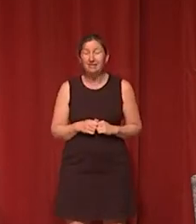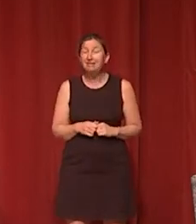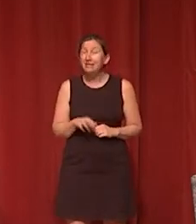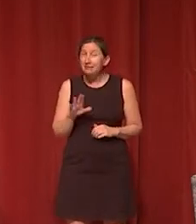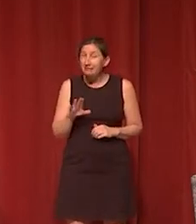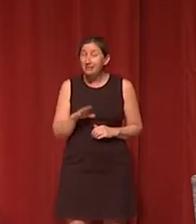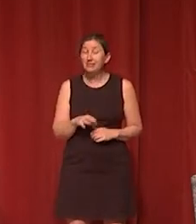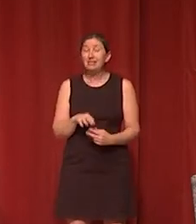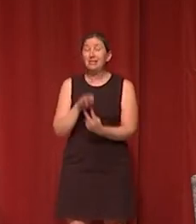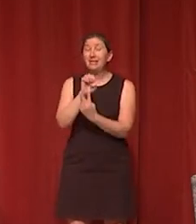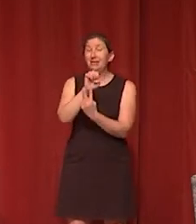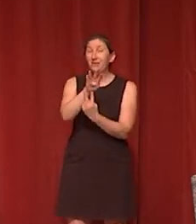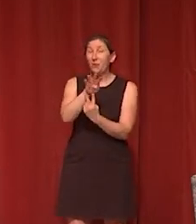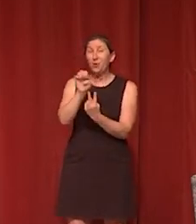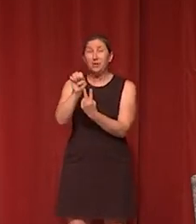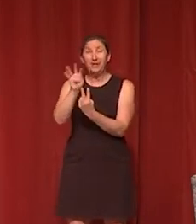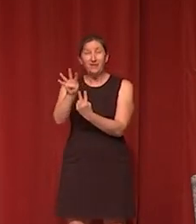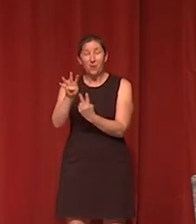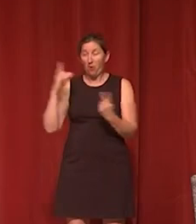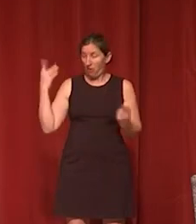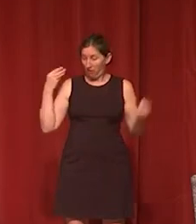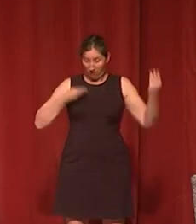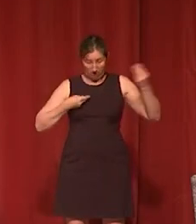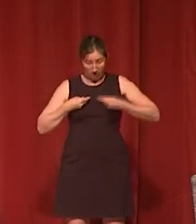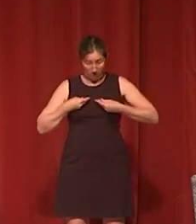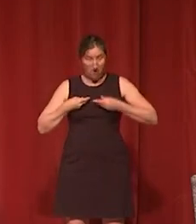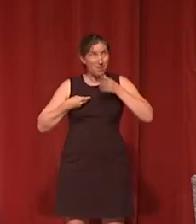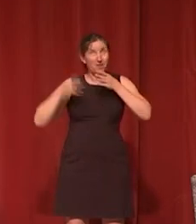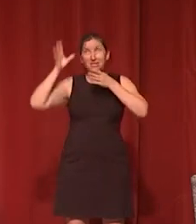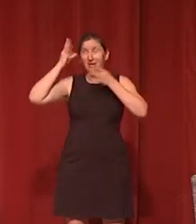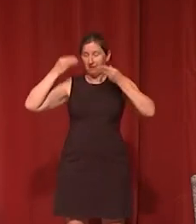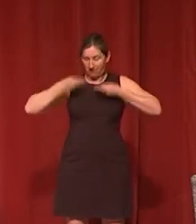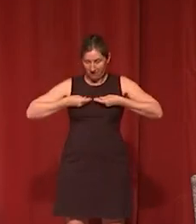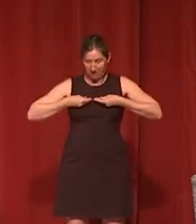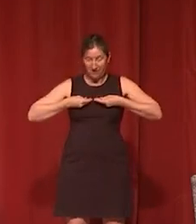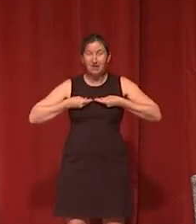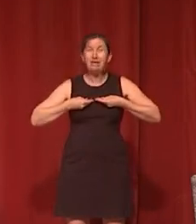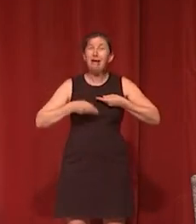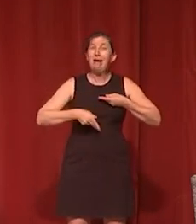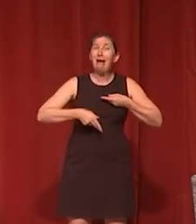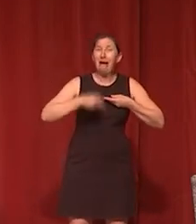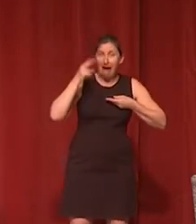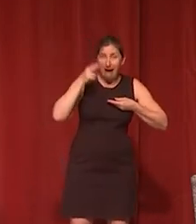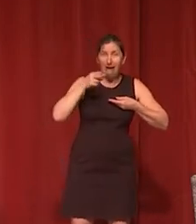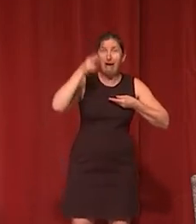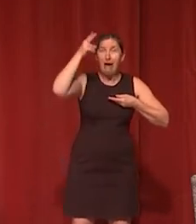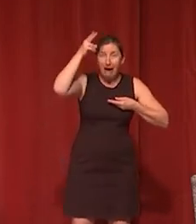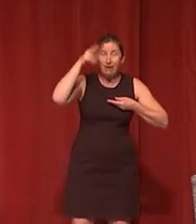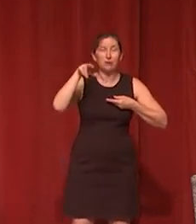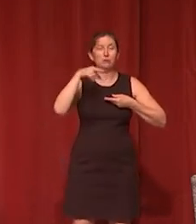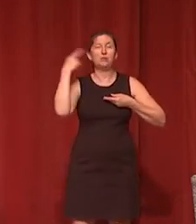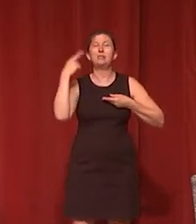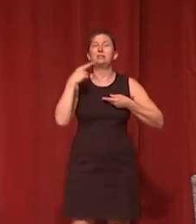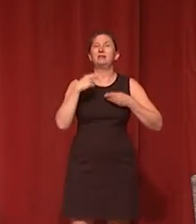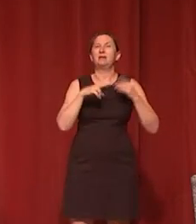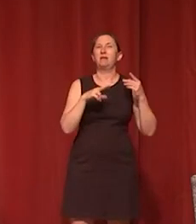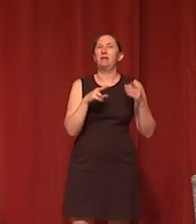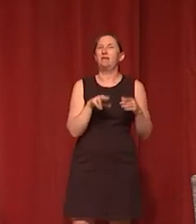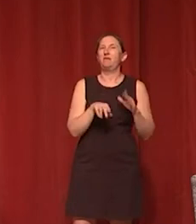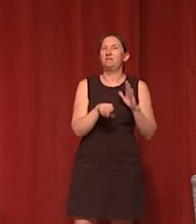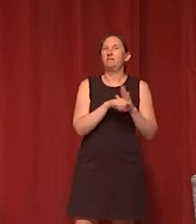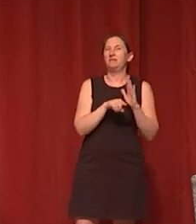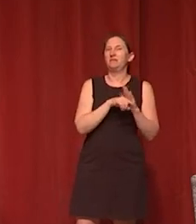of having bleeding's even higher, or side effects, and also in some cases, you may not be eligible